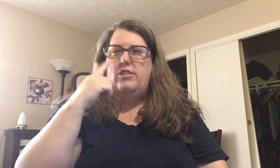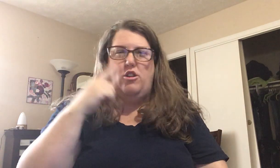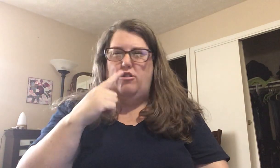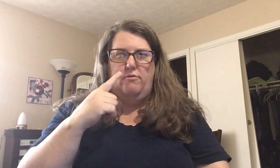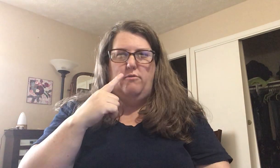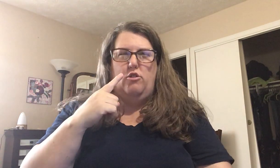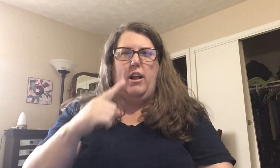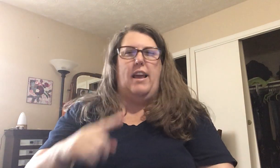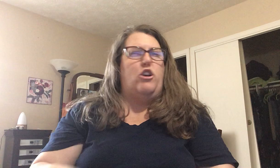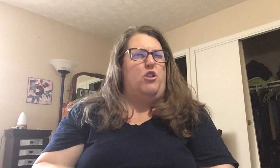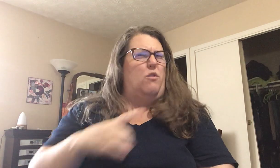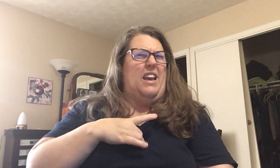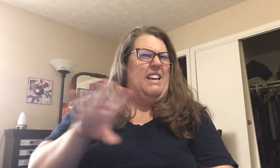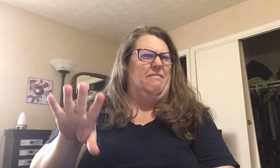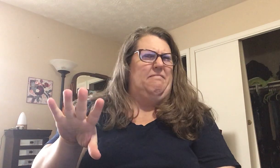you look like you don't like it.